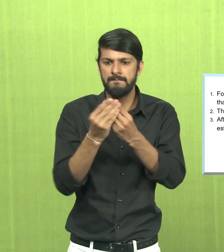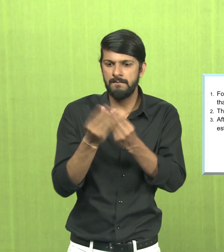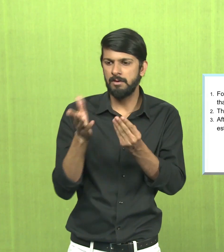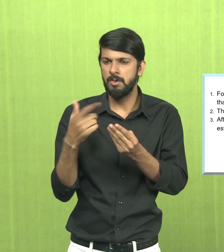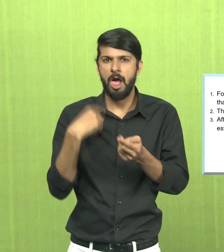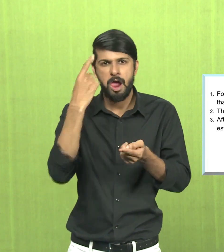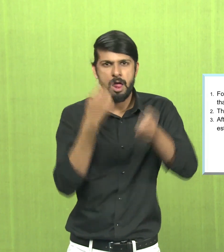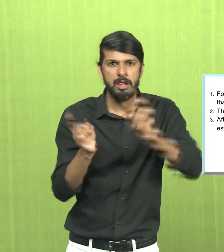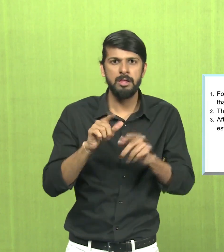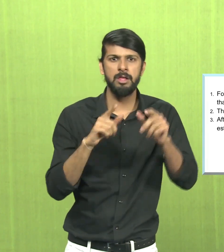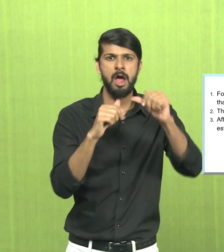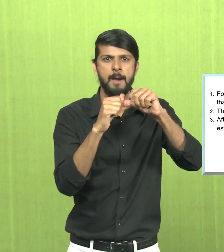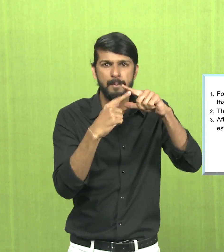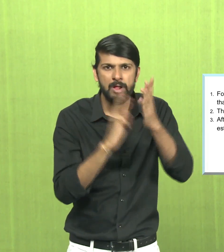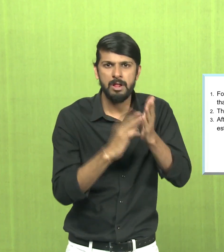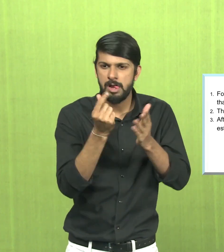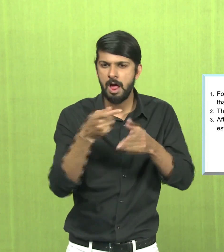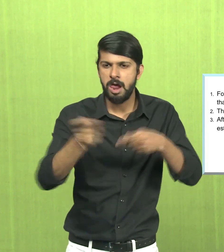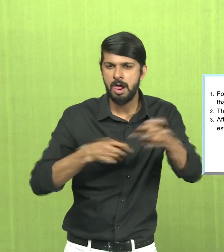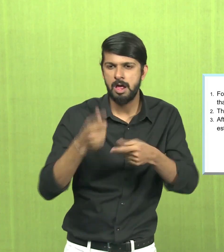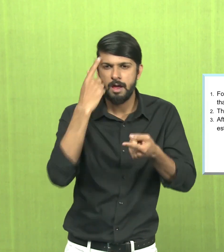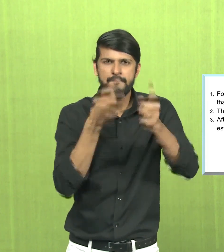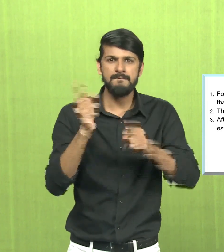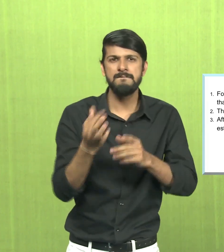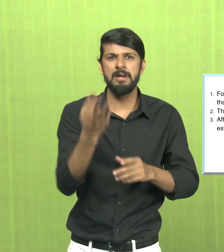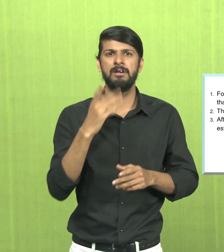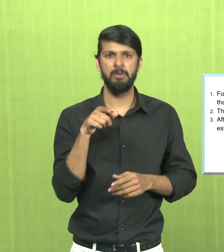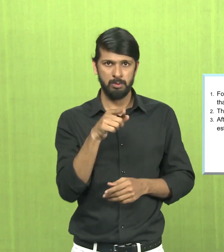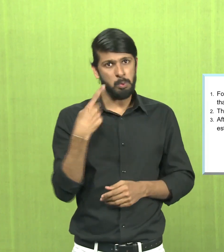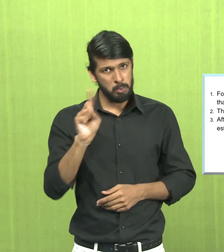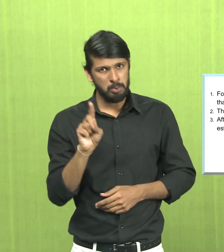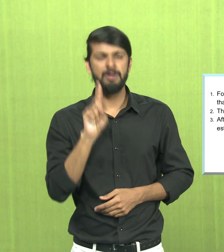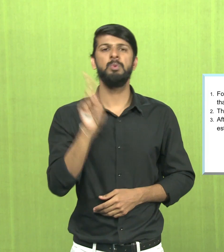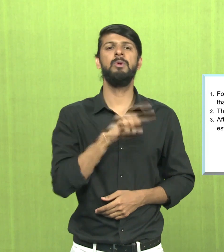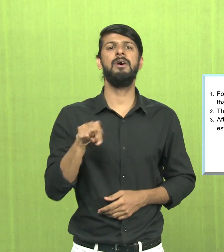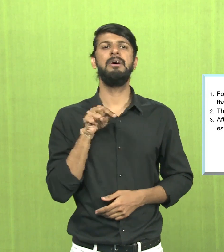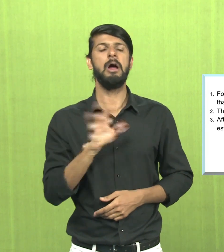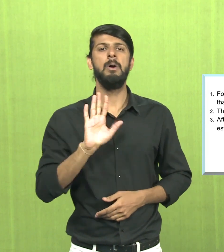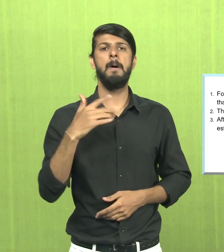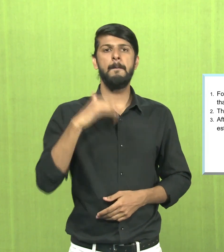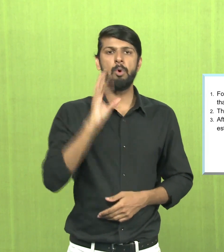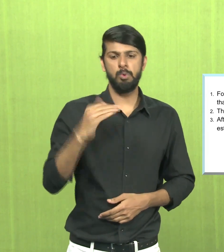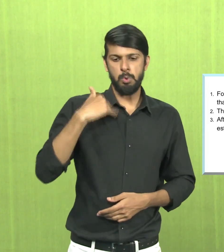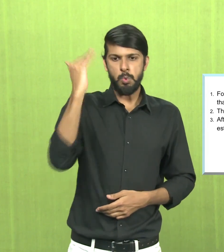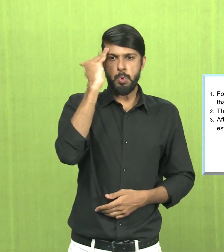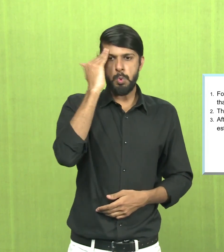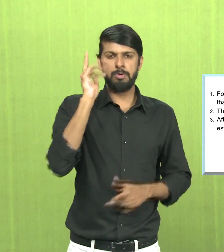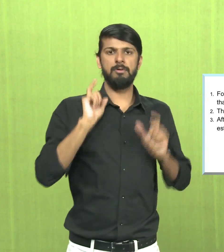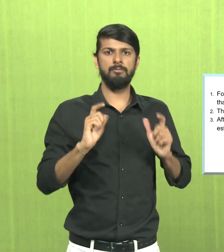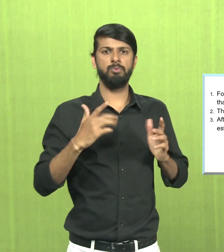Knowledge could be of various types. There are people who can hack into ATM systems and take money. That